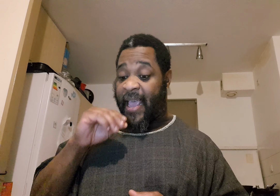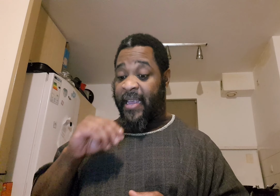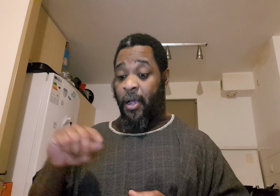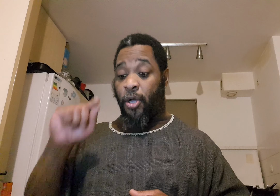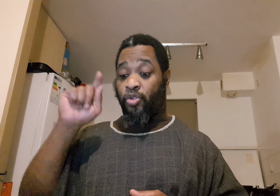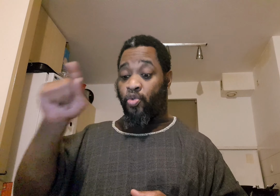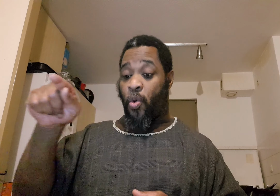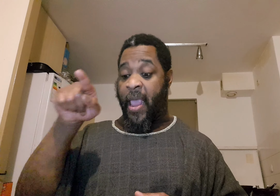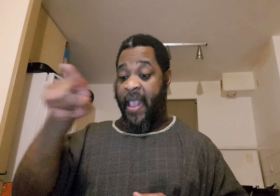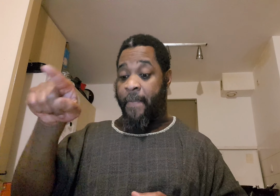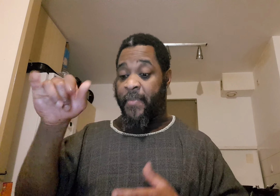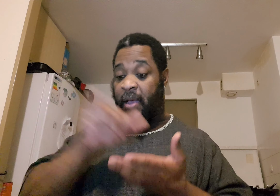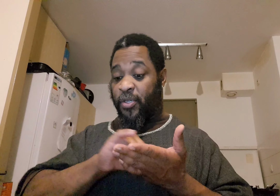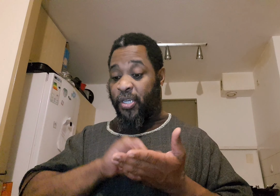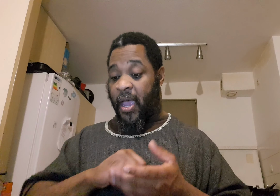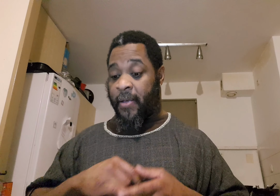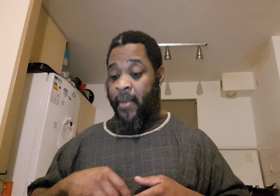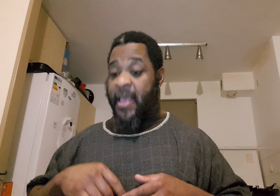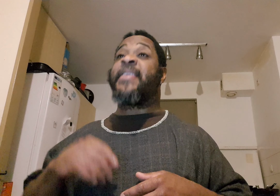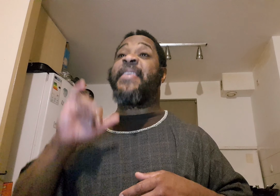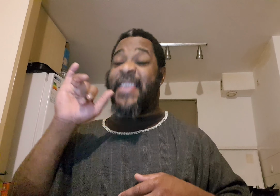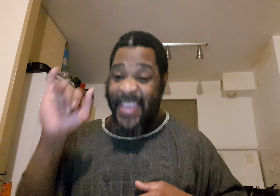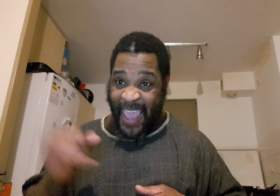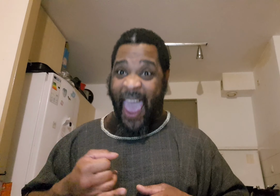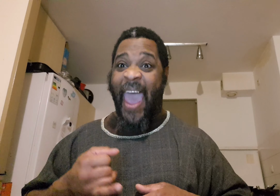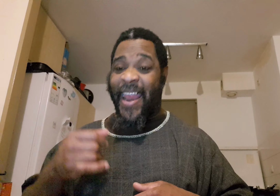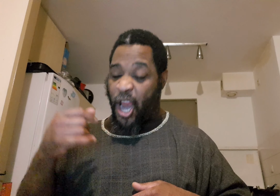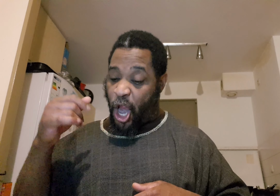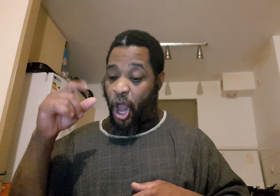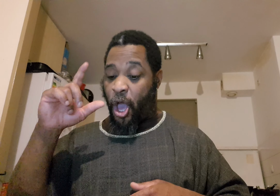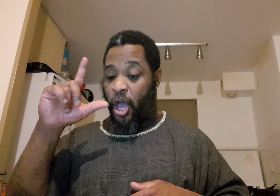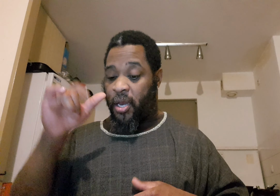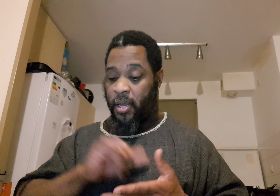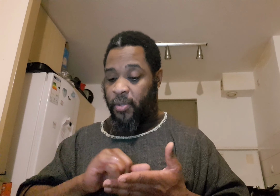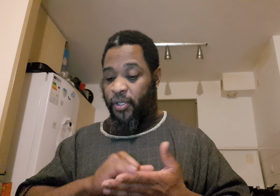essai du himmelschein. Ja, Lord.